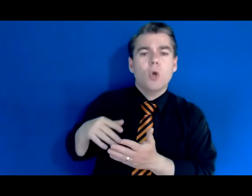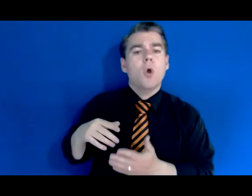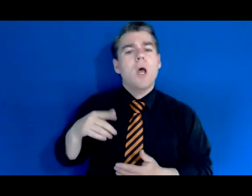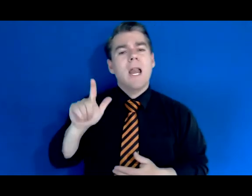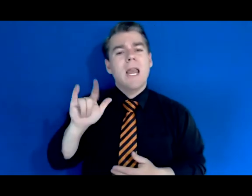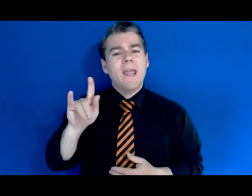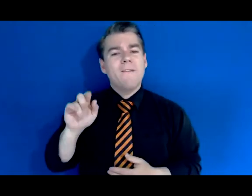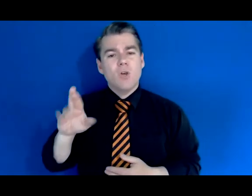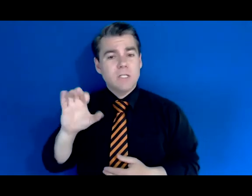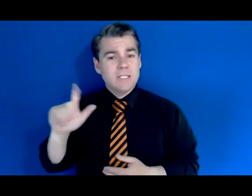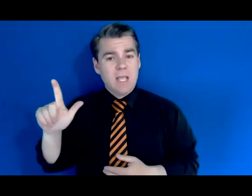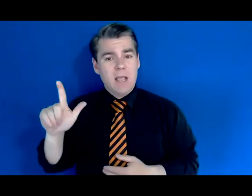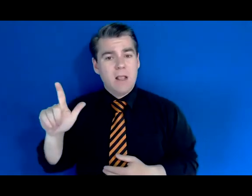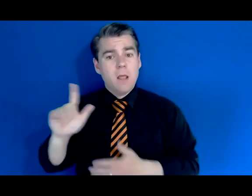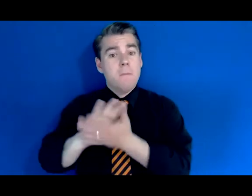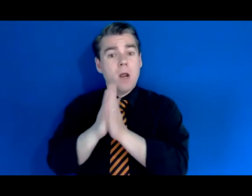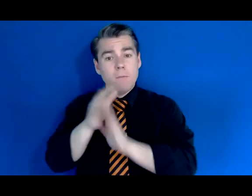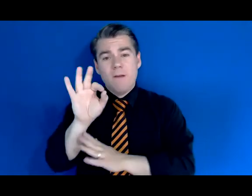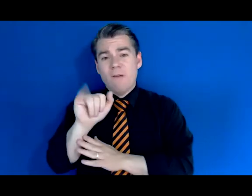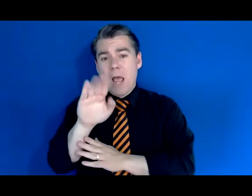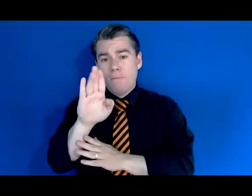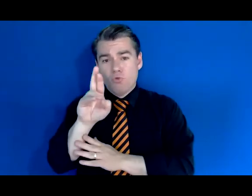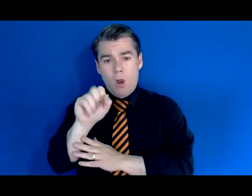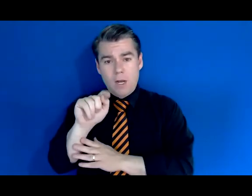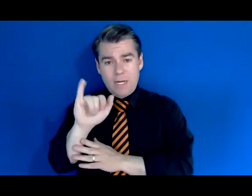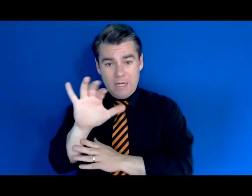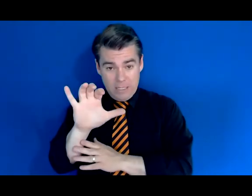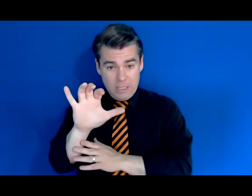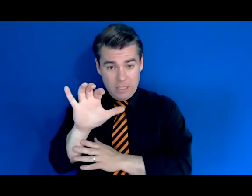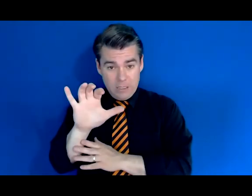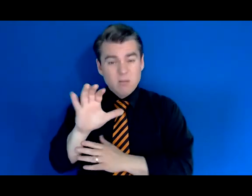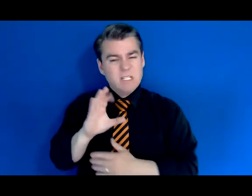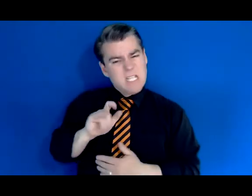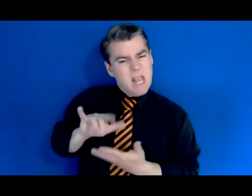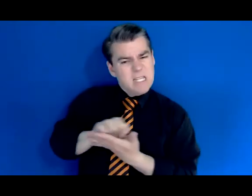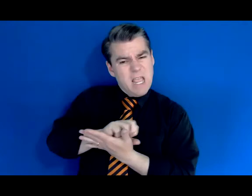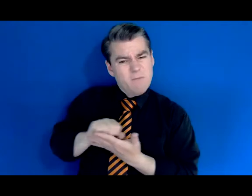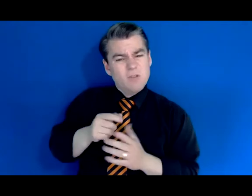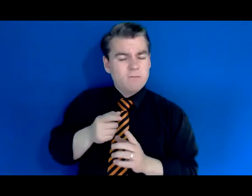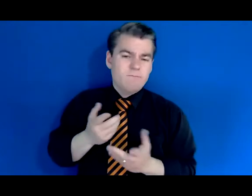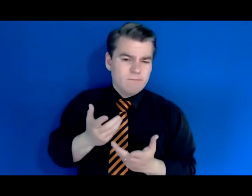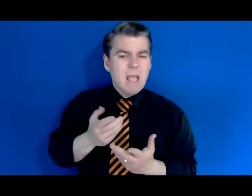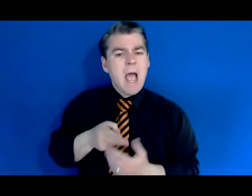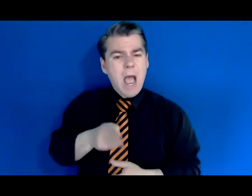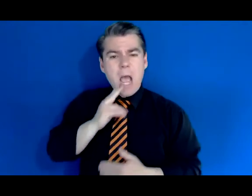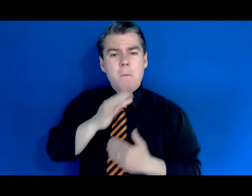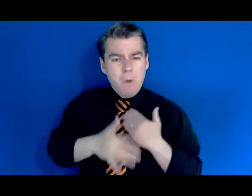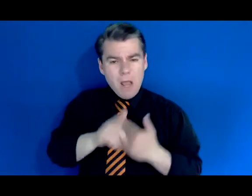becoming fibrotic and stopped cell damage caused by high blood lipid